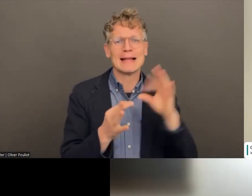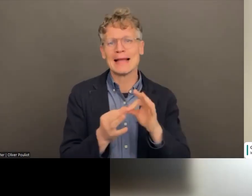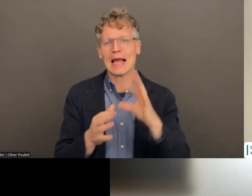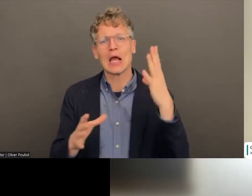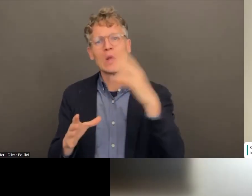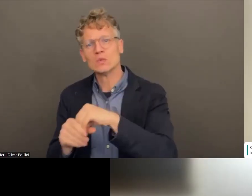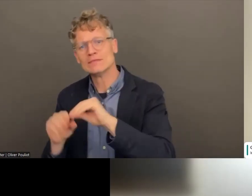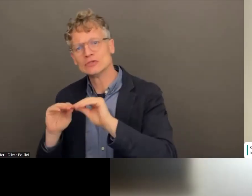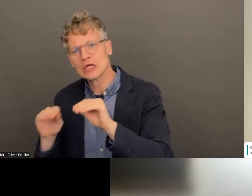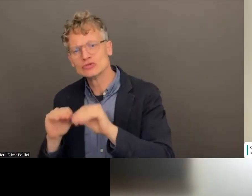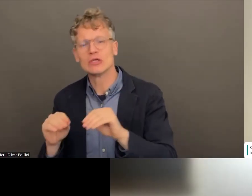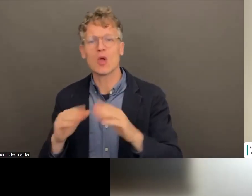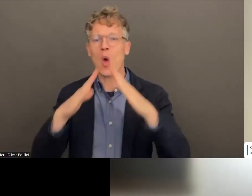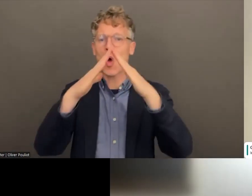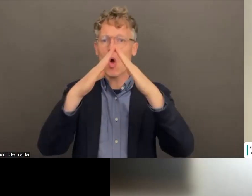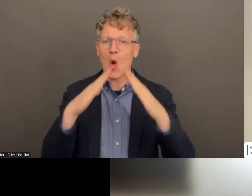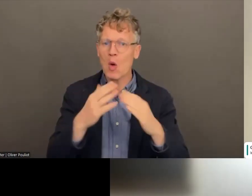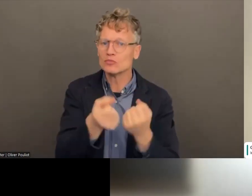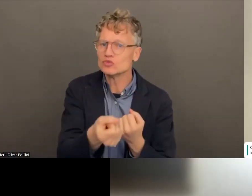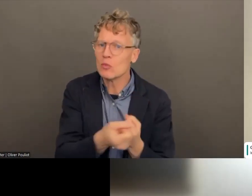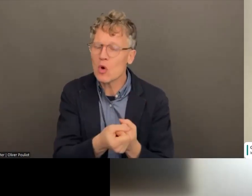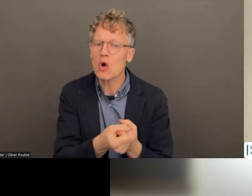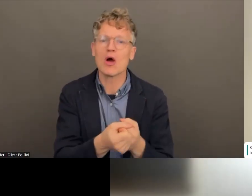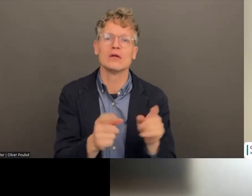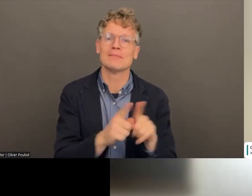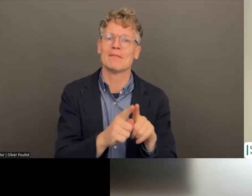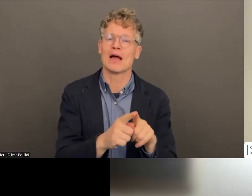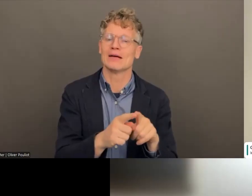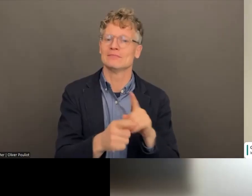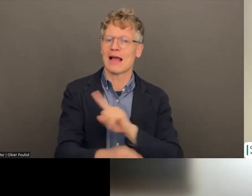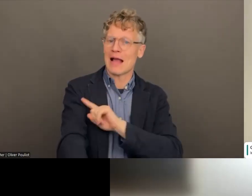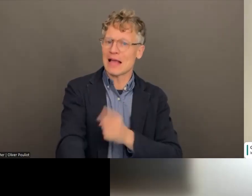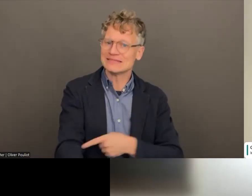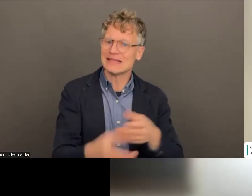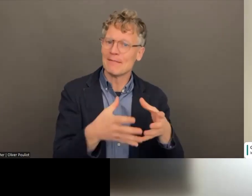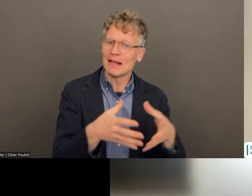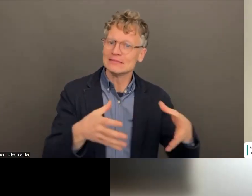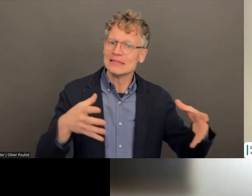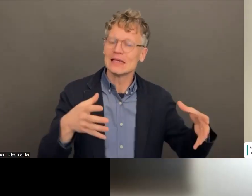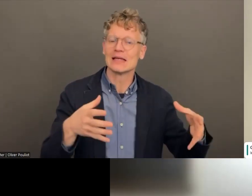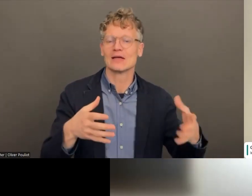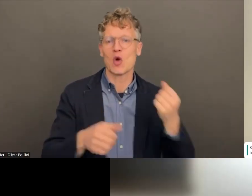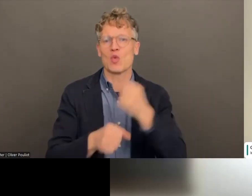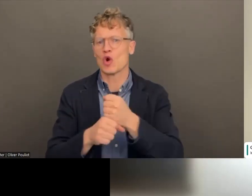capacity building, working closely with the government, OPDs, and international partners in